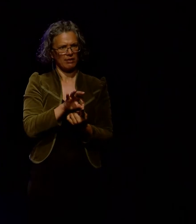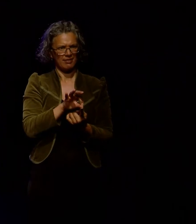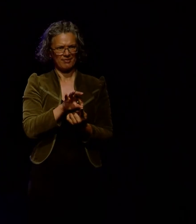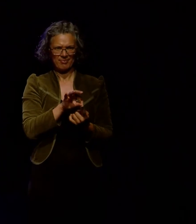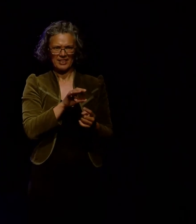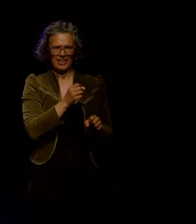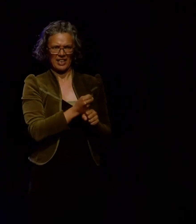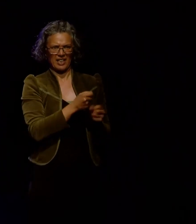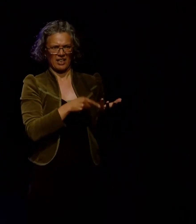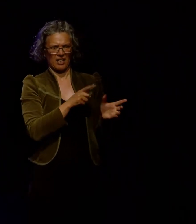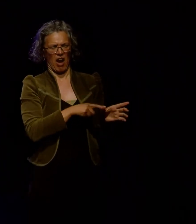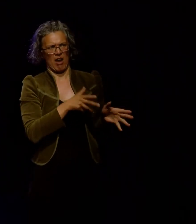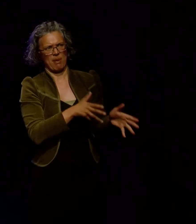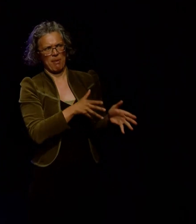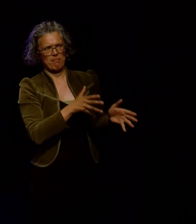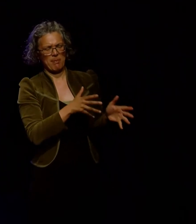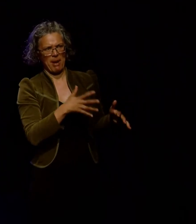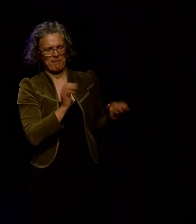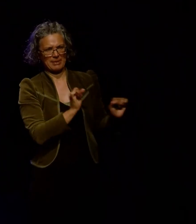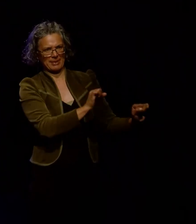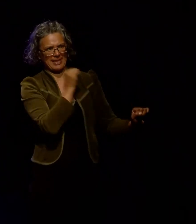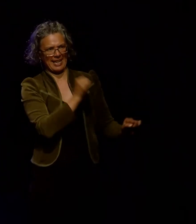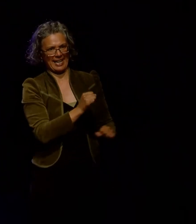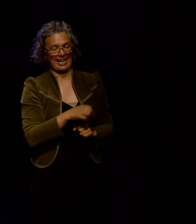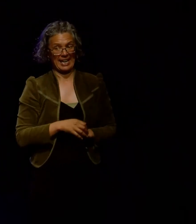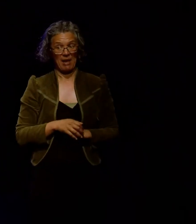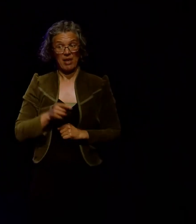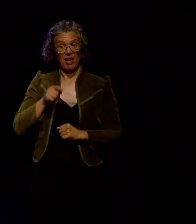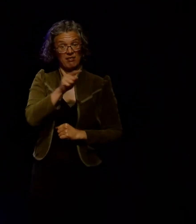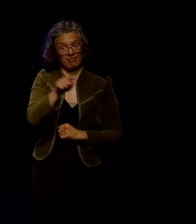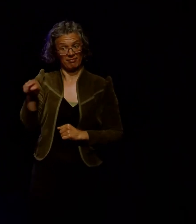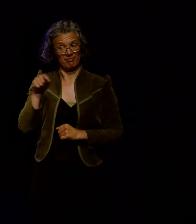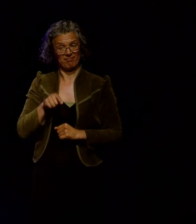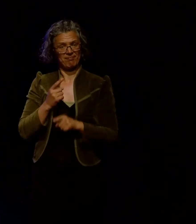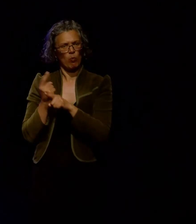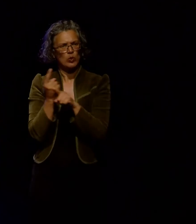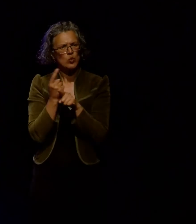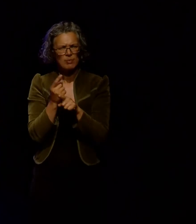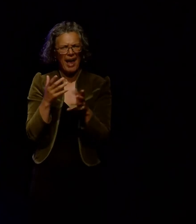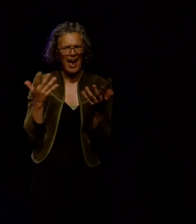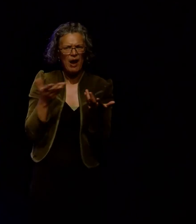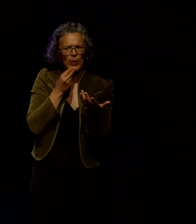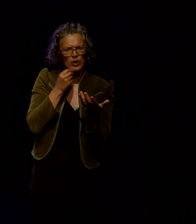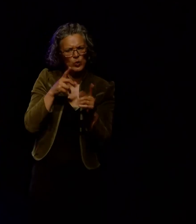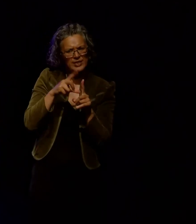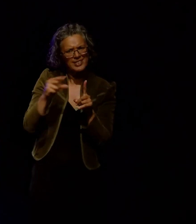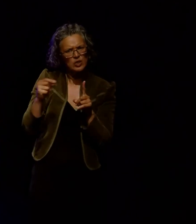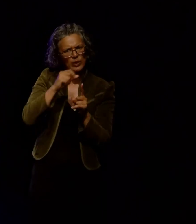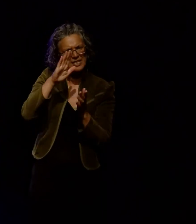busy guy. Early on, they said the team was considering the possibility of using the digital experience beyond the confines of